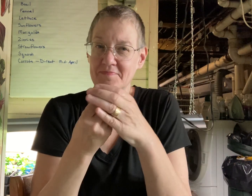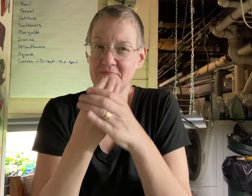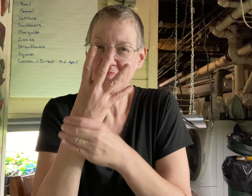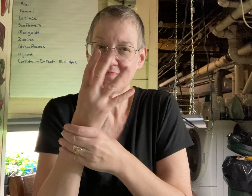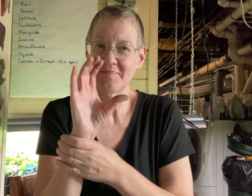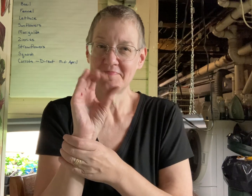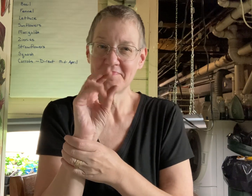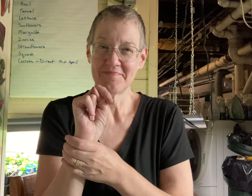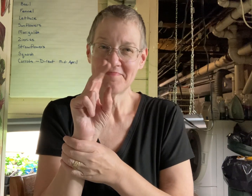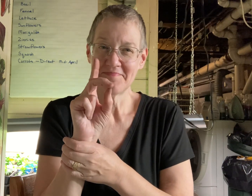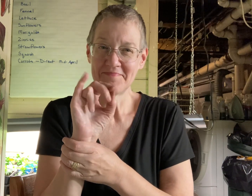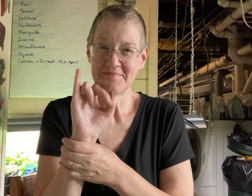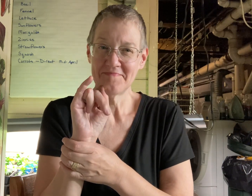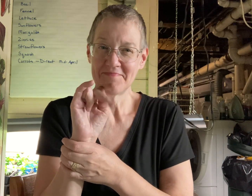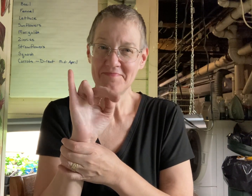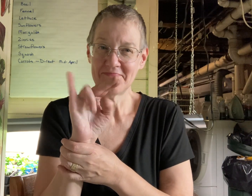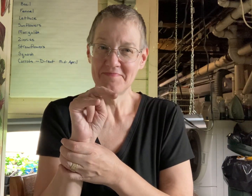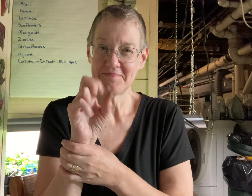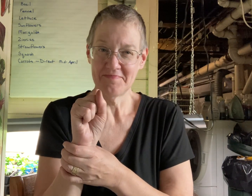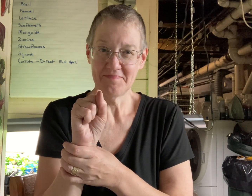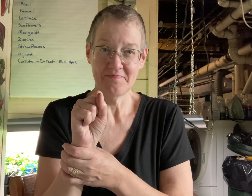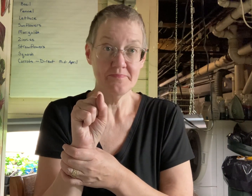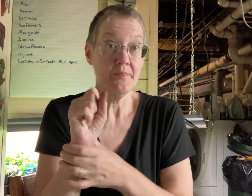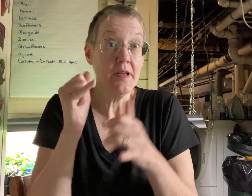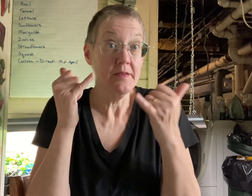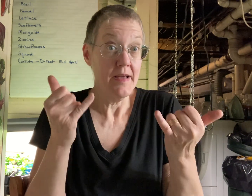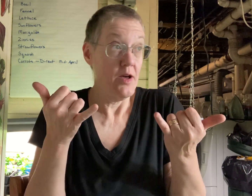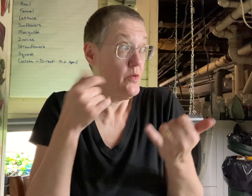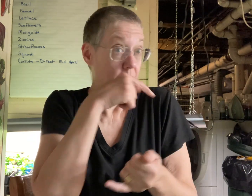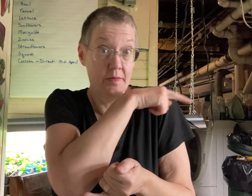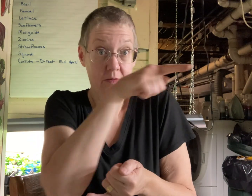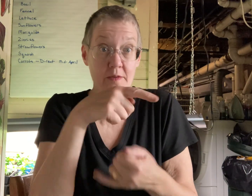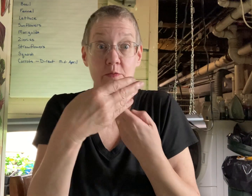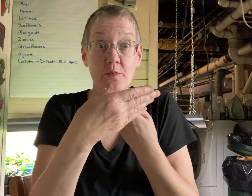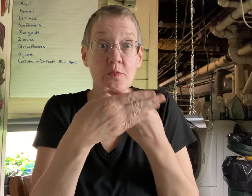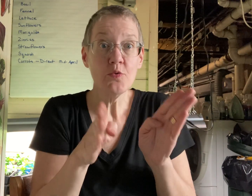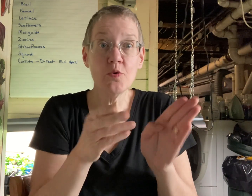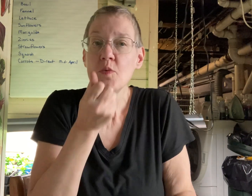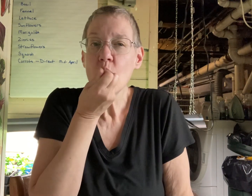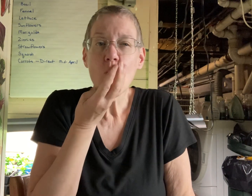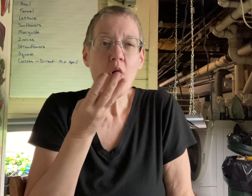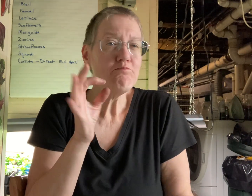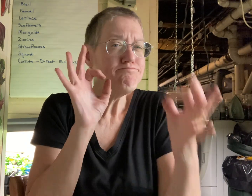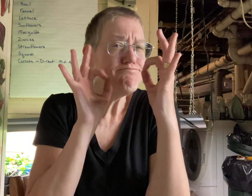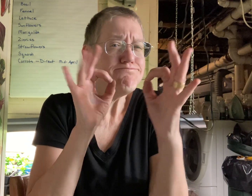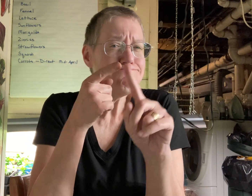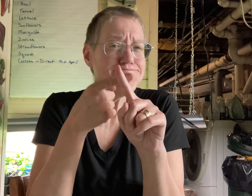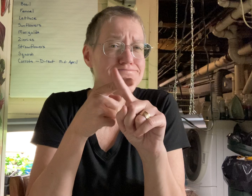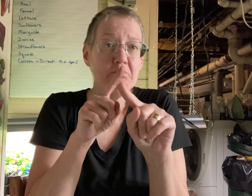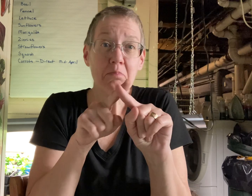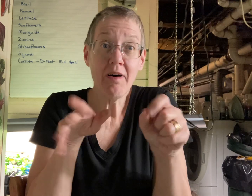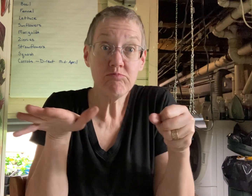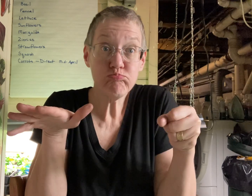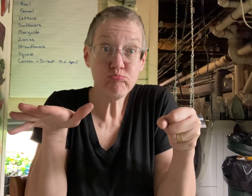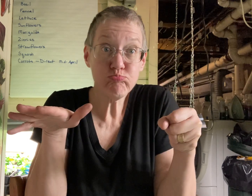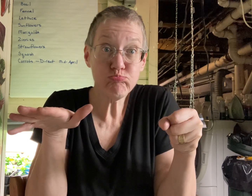Same variety, but different conditions produce different sizes. Now this room is the perfect temperature